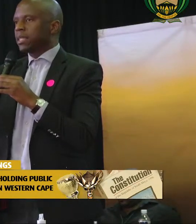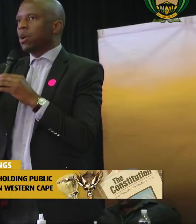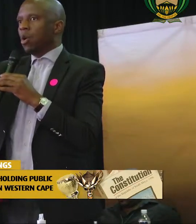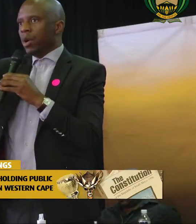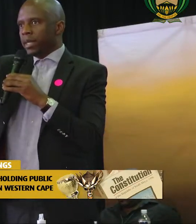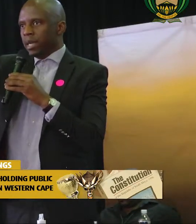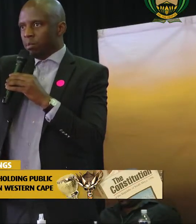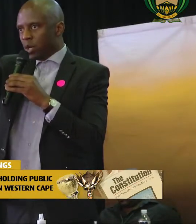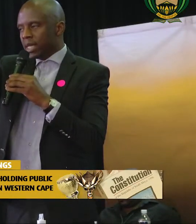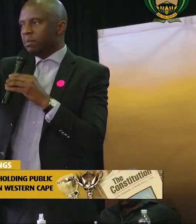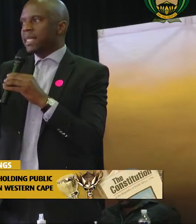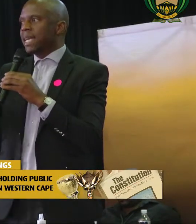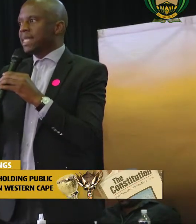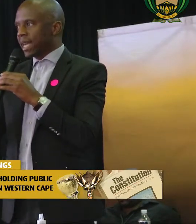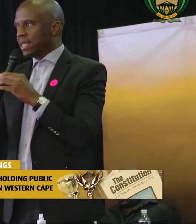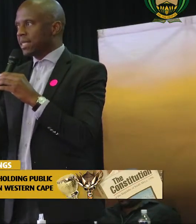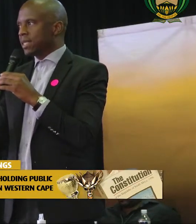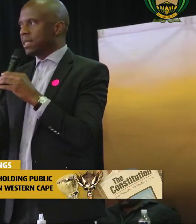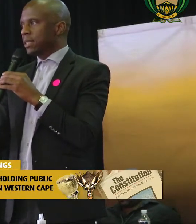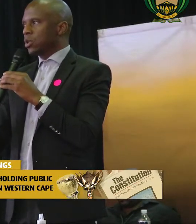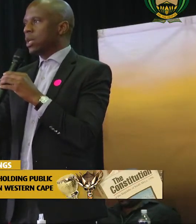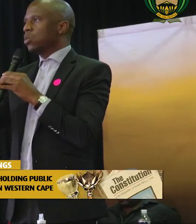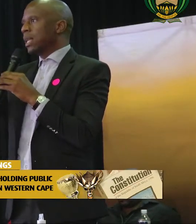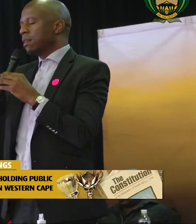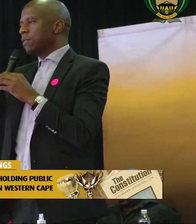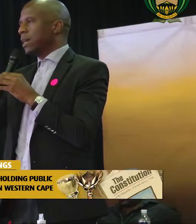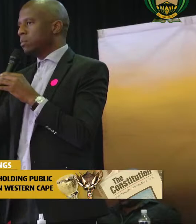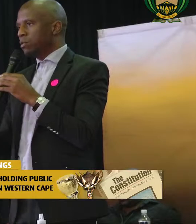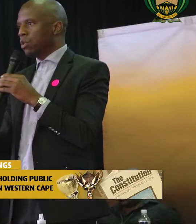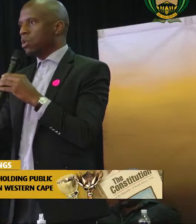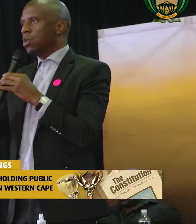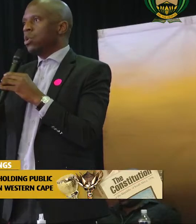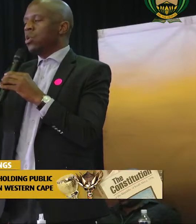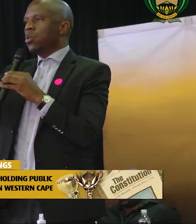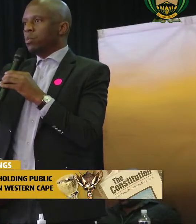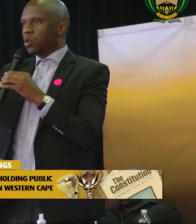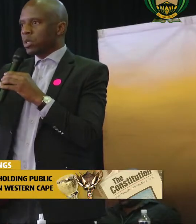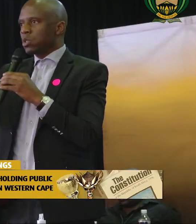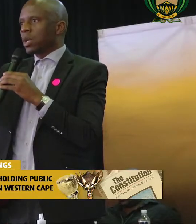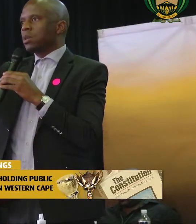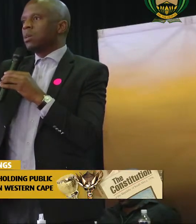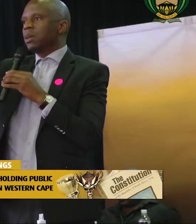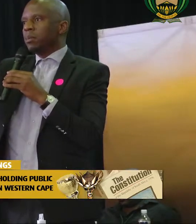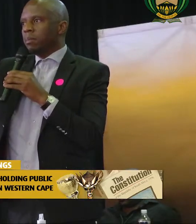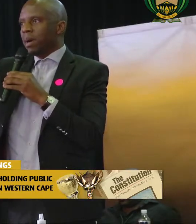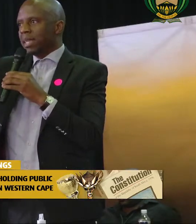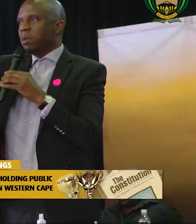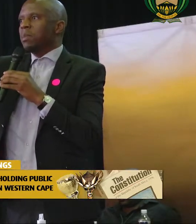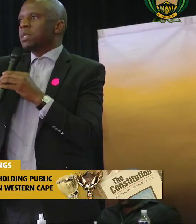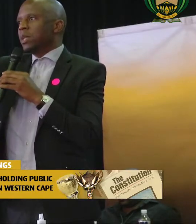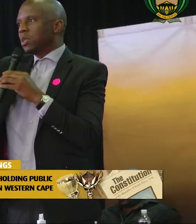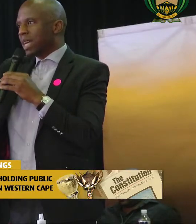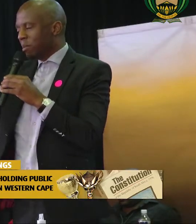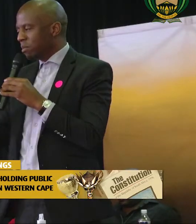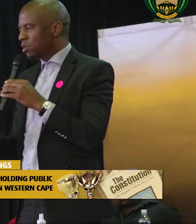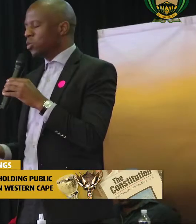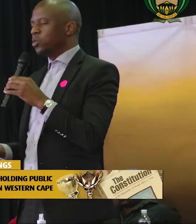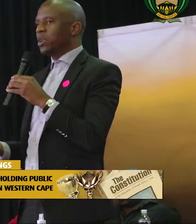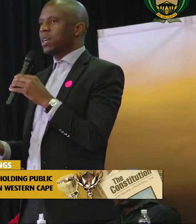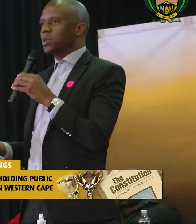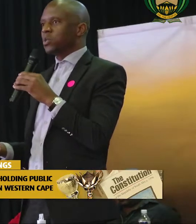alert on the important matter is raised, so that we clarify it before we proceed, so that other members may not